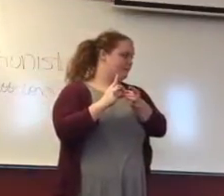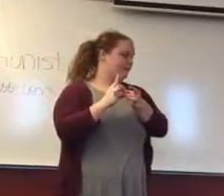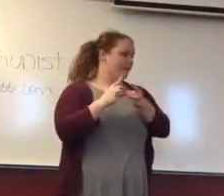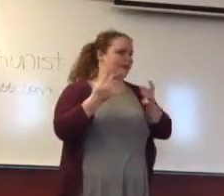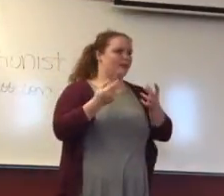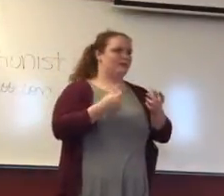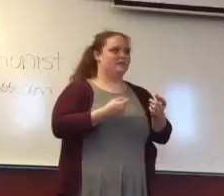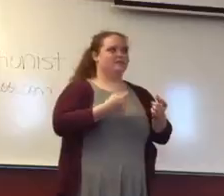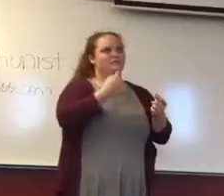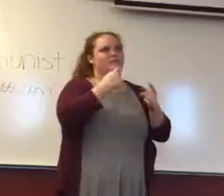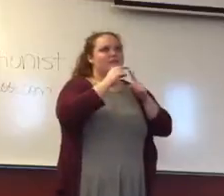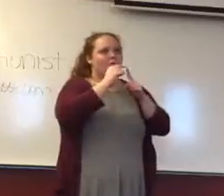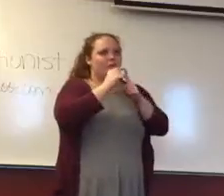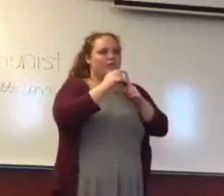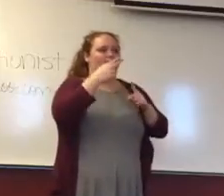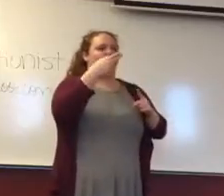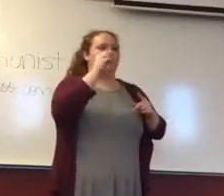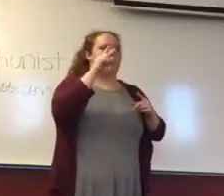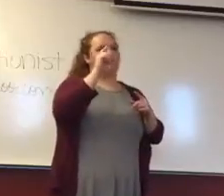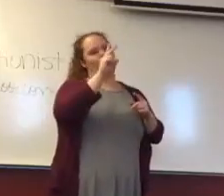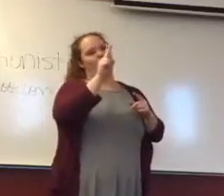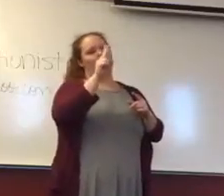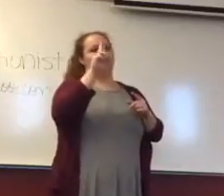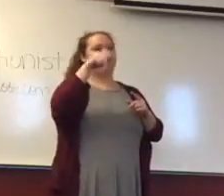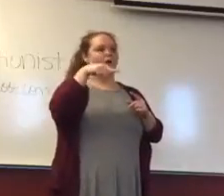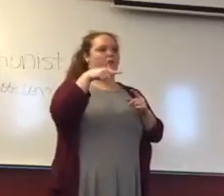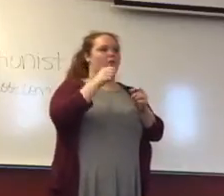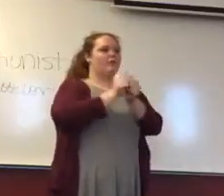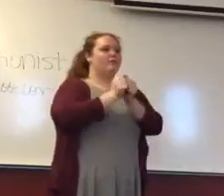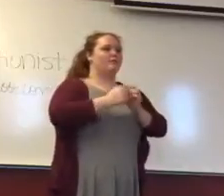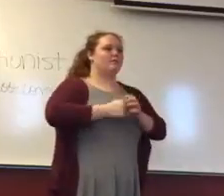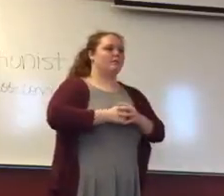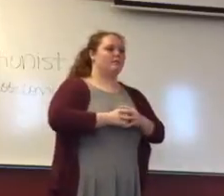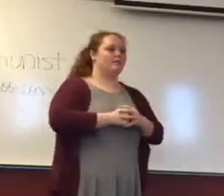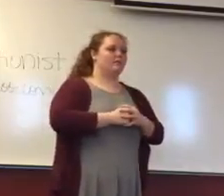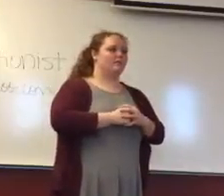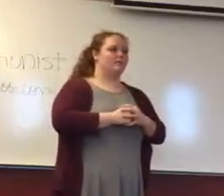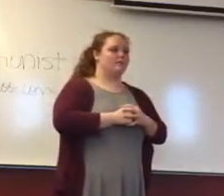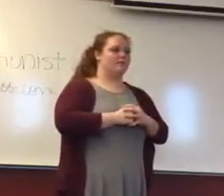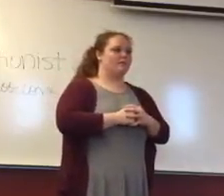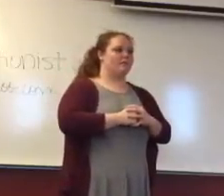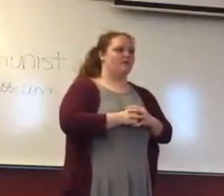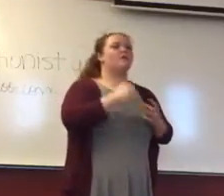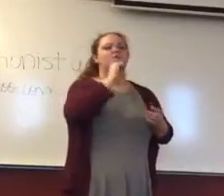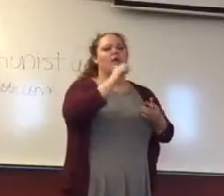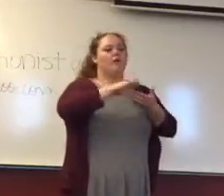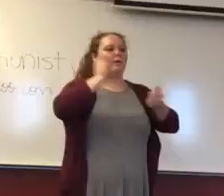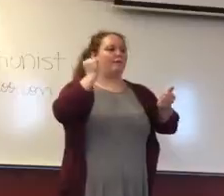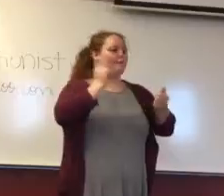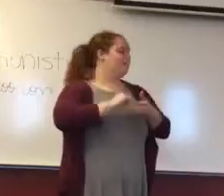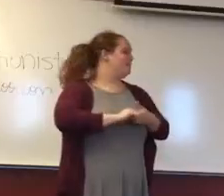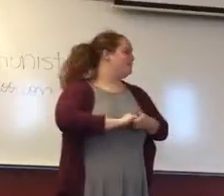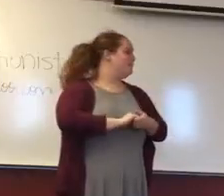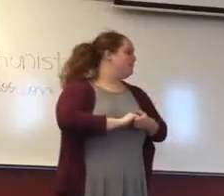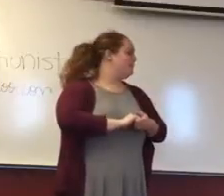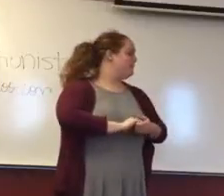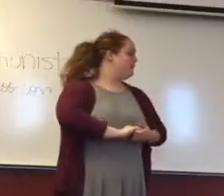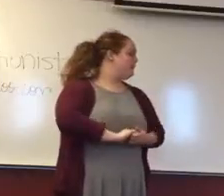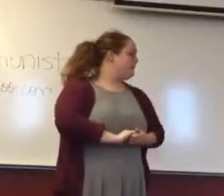my perception of it. He's like, well, I have a friend, he has this, like a son, blah, blah, blah. And I was like, oh